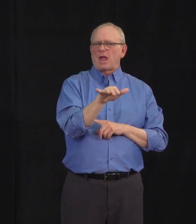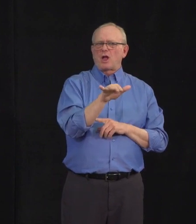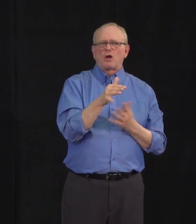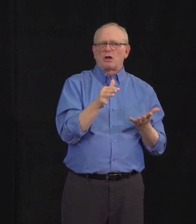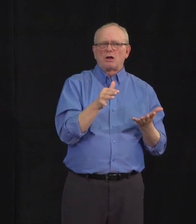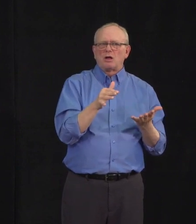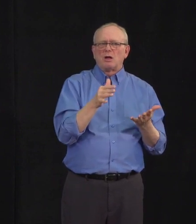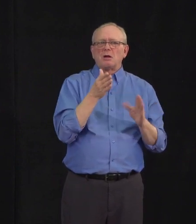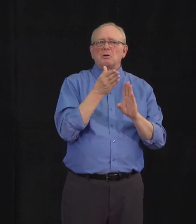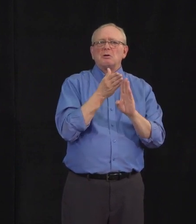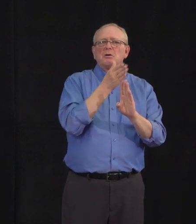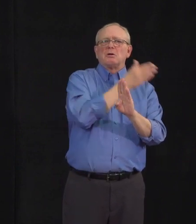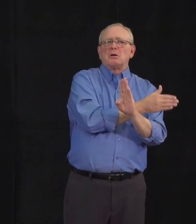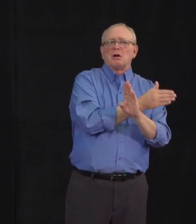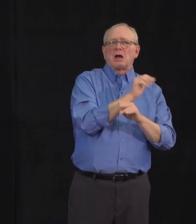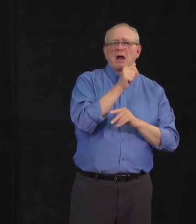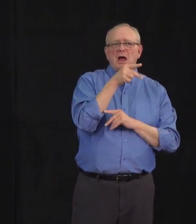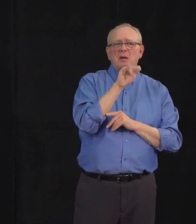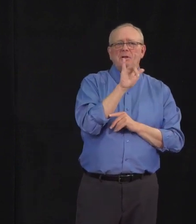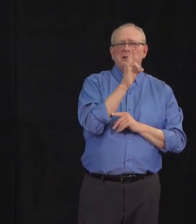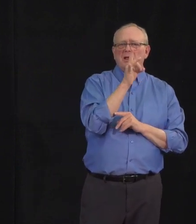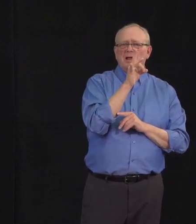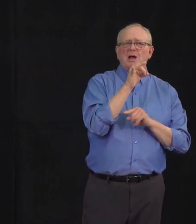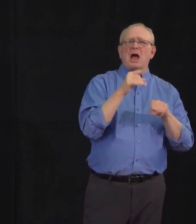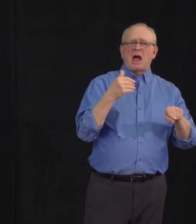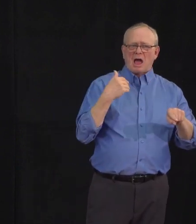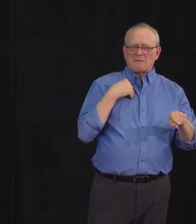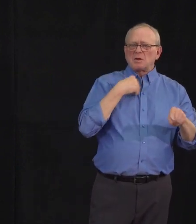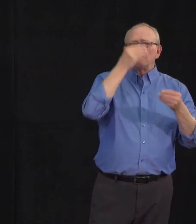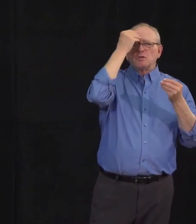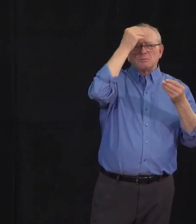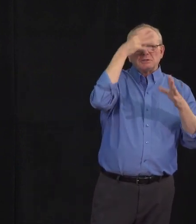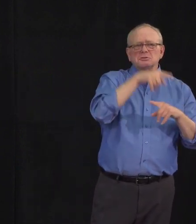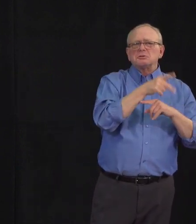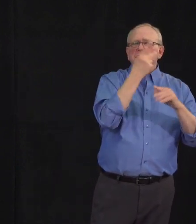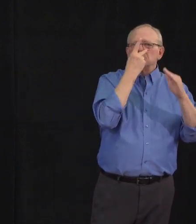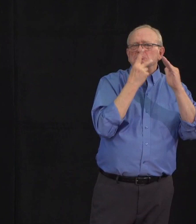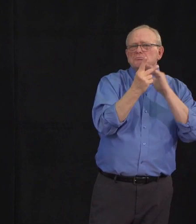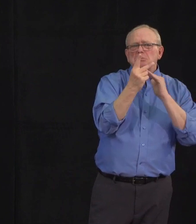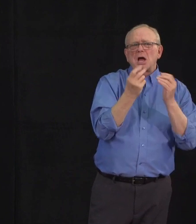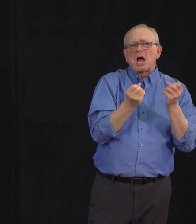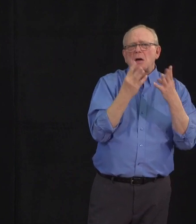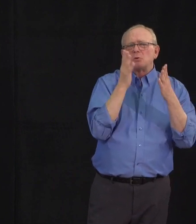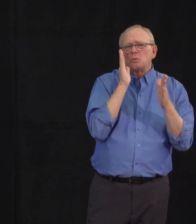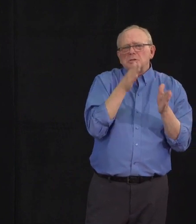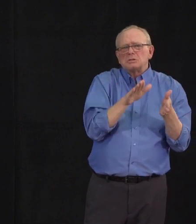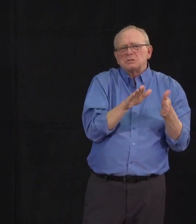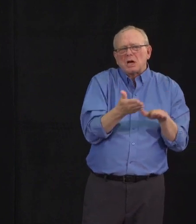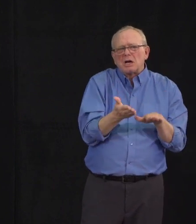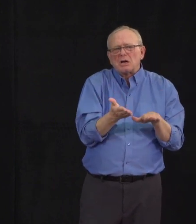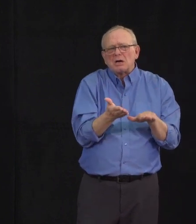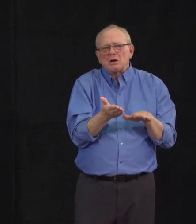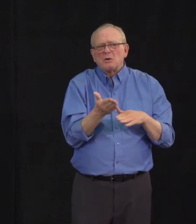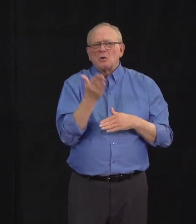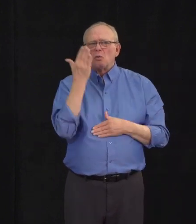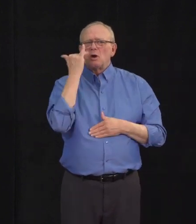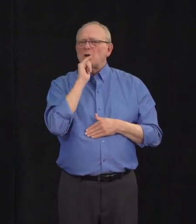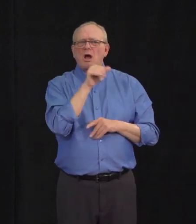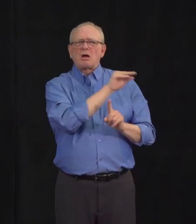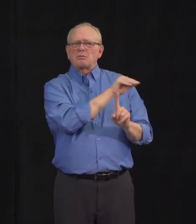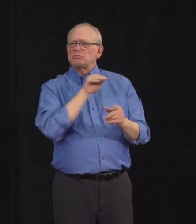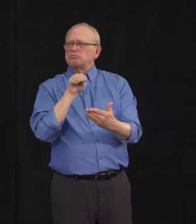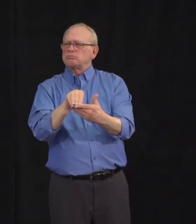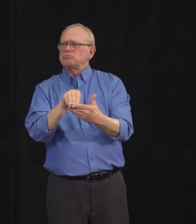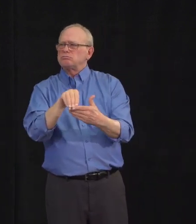wondering why that is, that the number of deaths wasn't estimated this time, and whether that estimate would still be in line with the